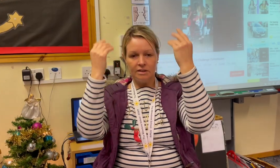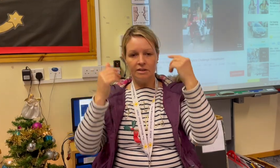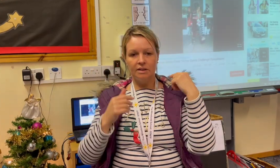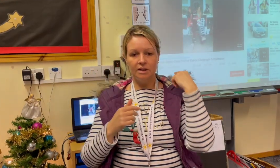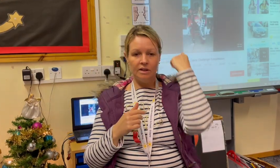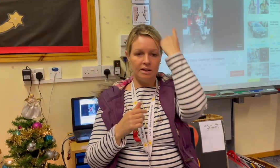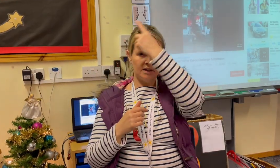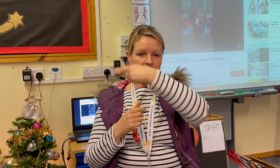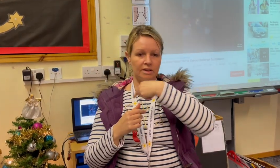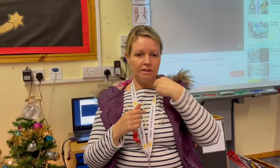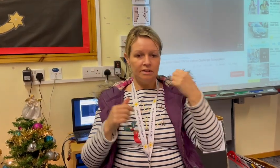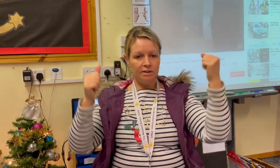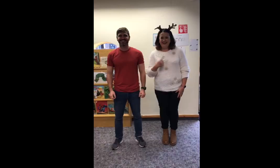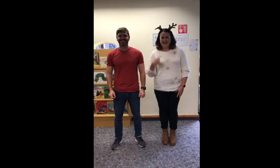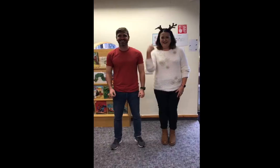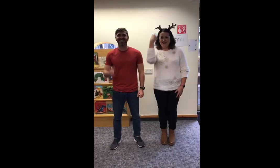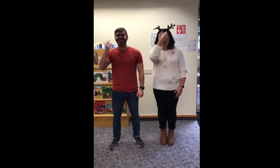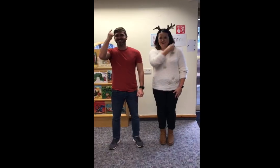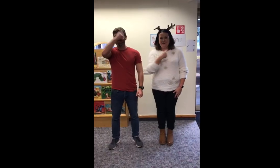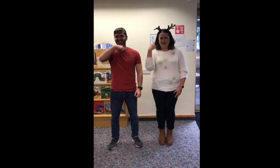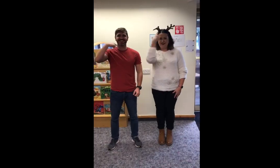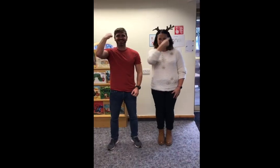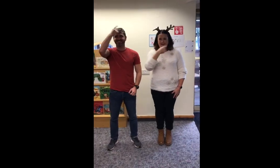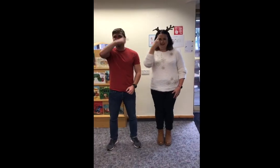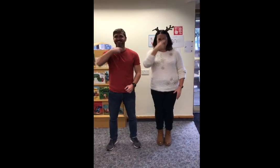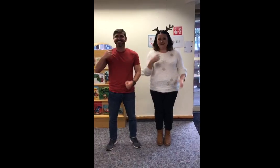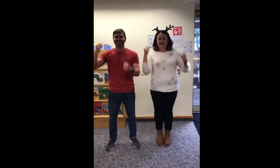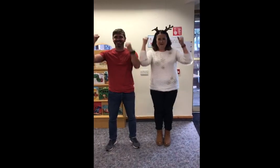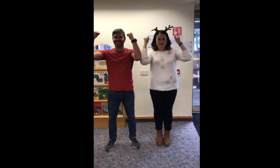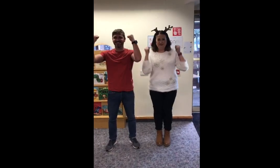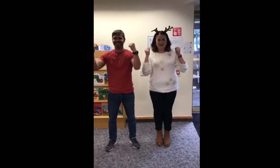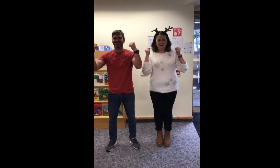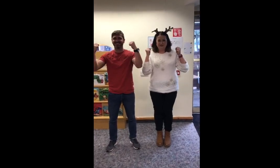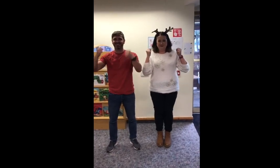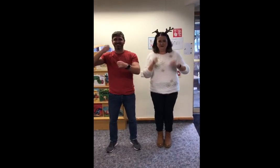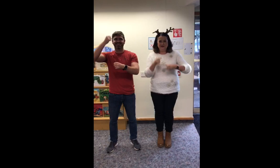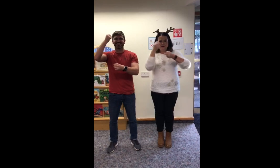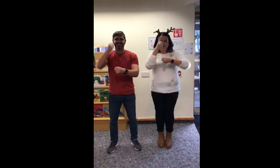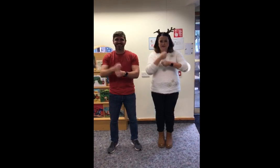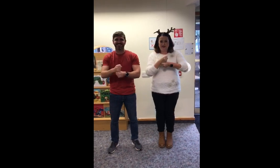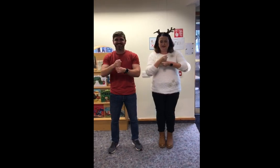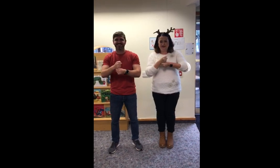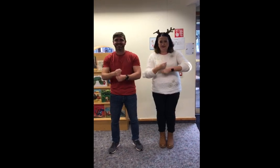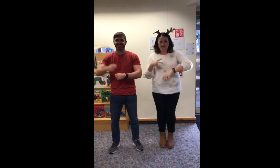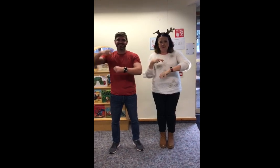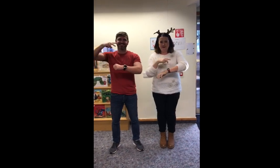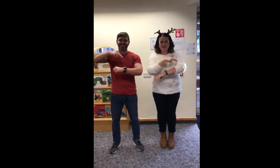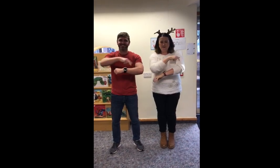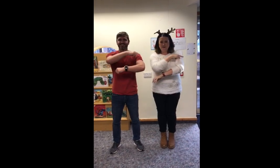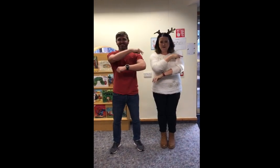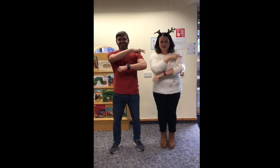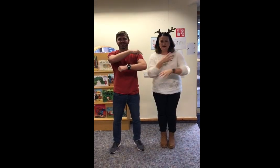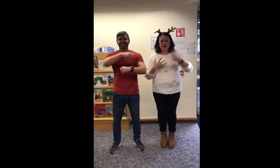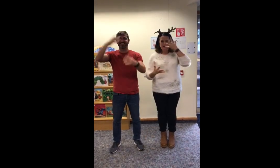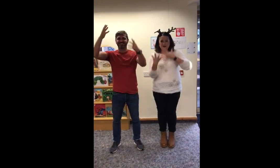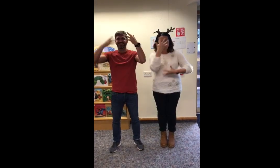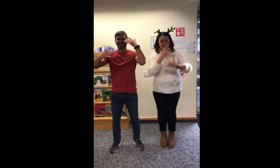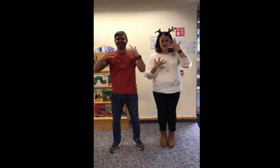fire, to face unafraid the plans that we made, walking in a winter